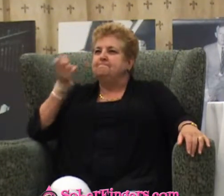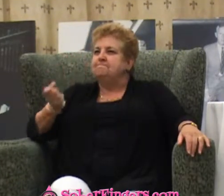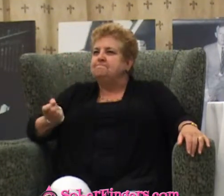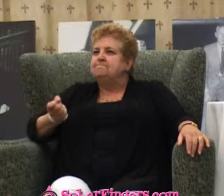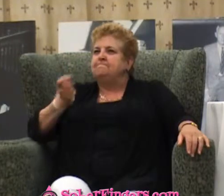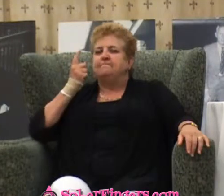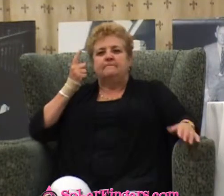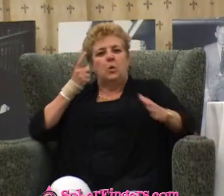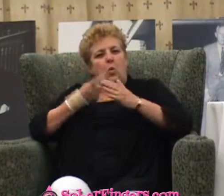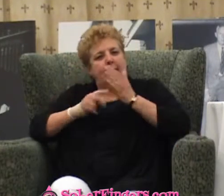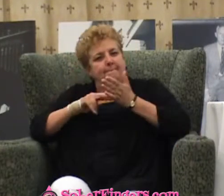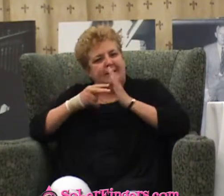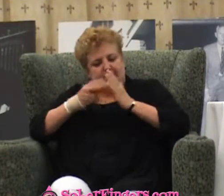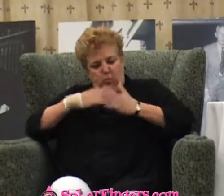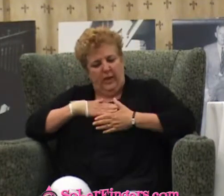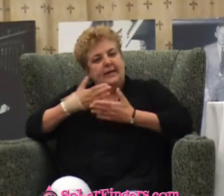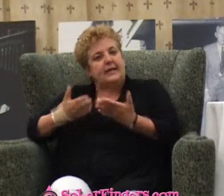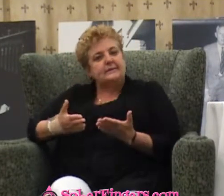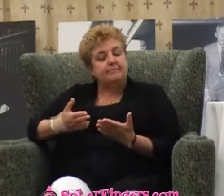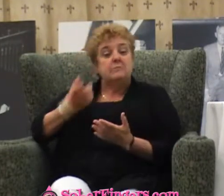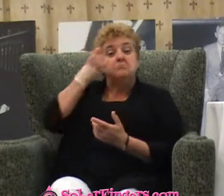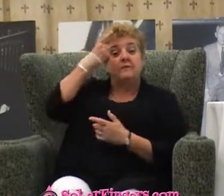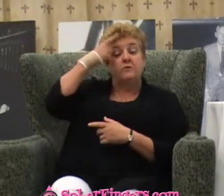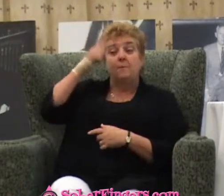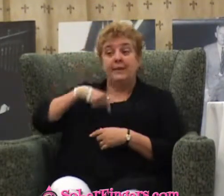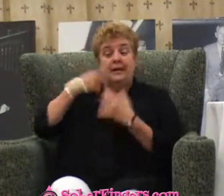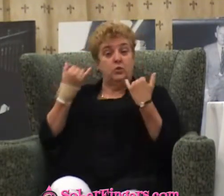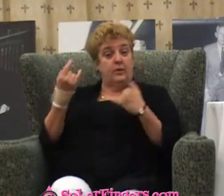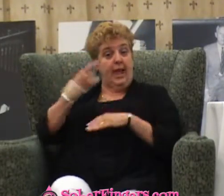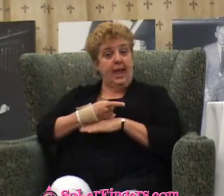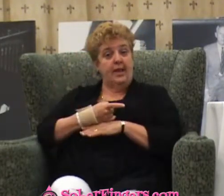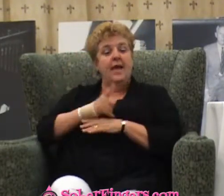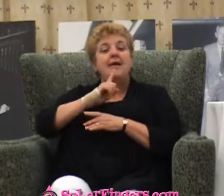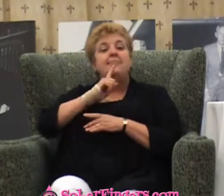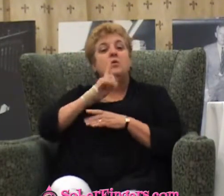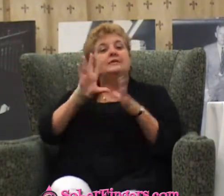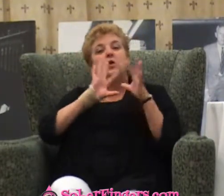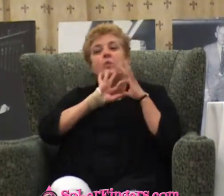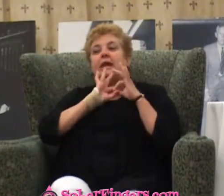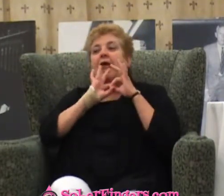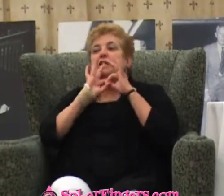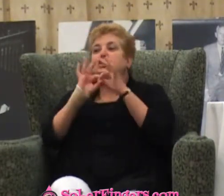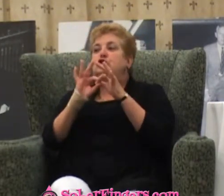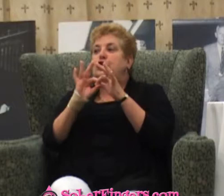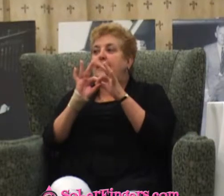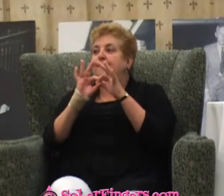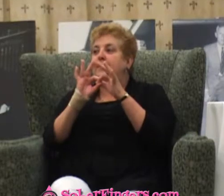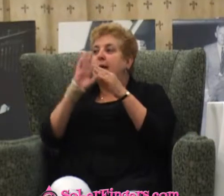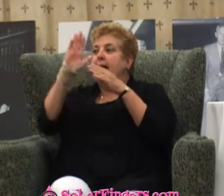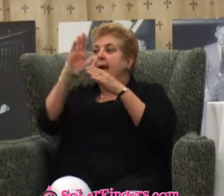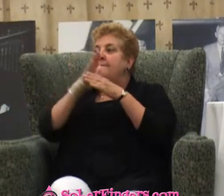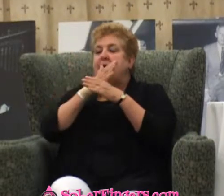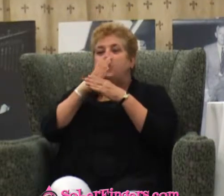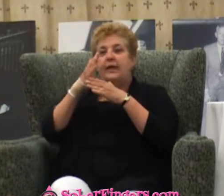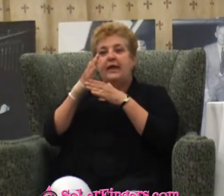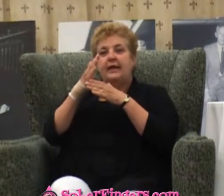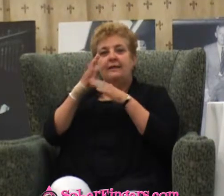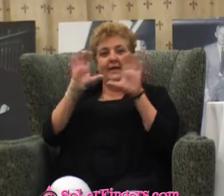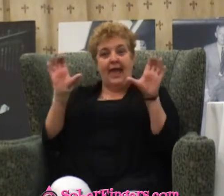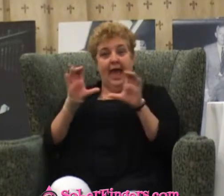And I understand for me today that there is a relationship between the act of surrender and the state of